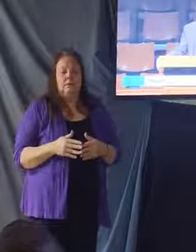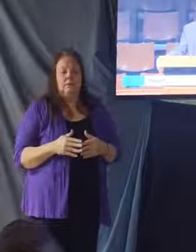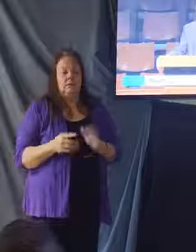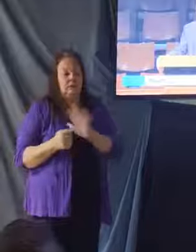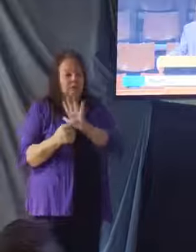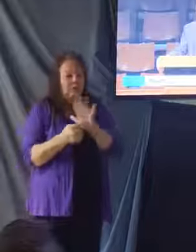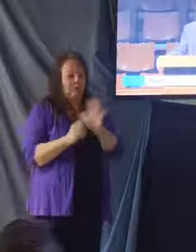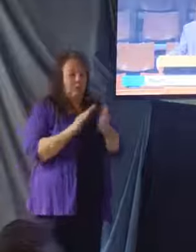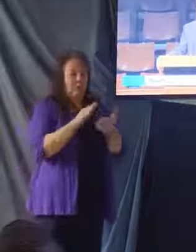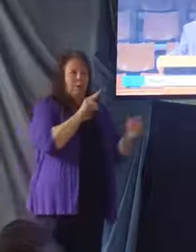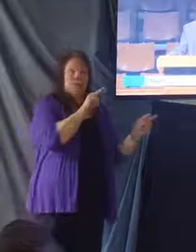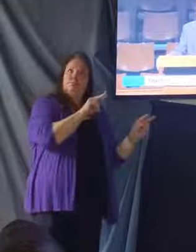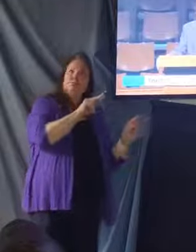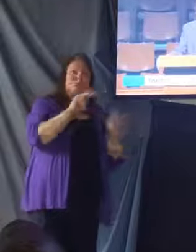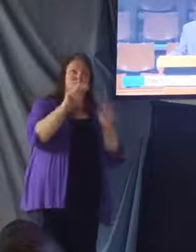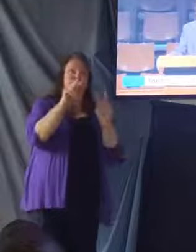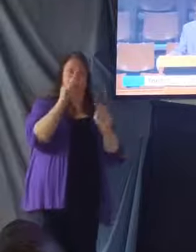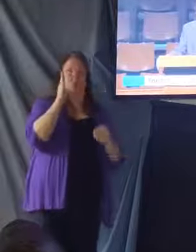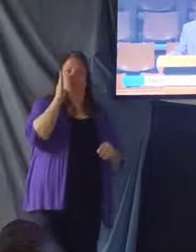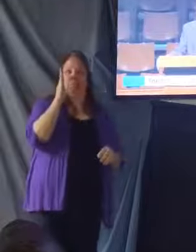Manifest for all to see.